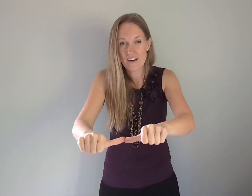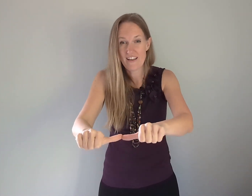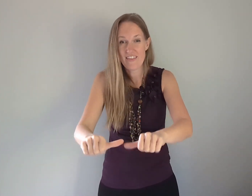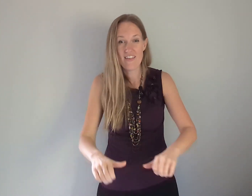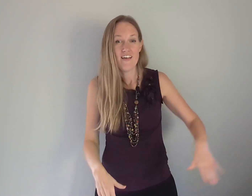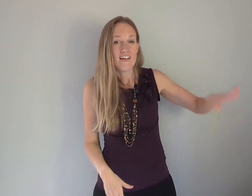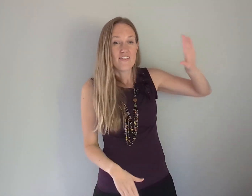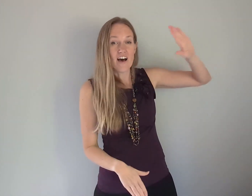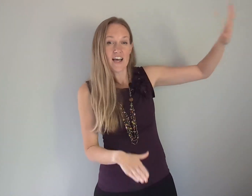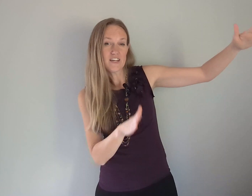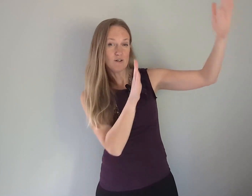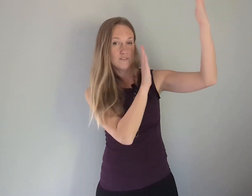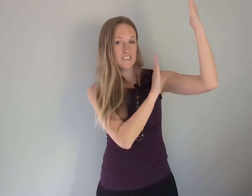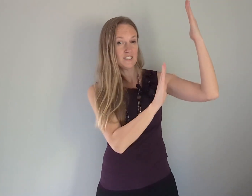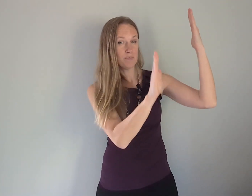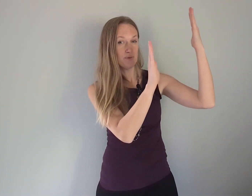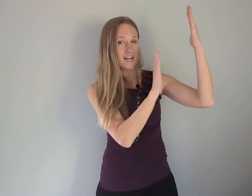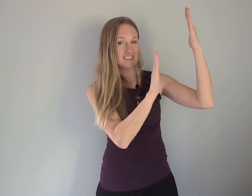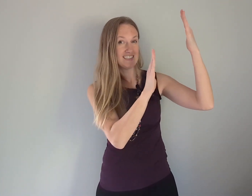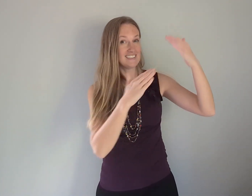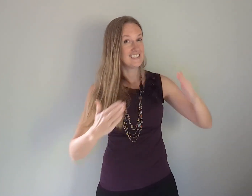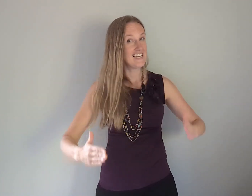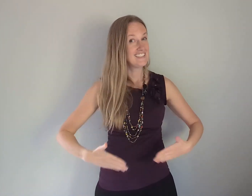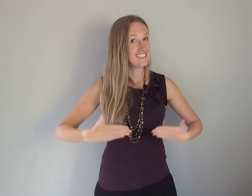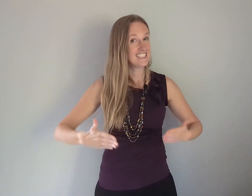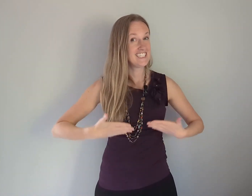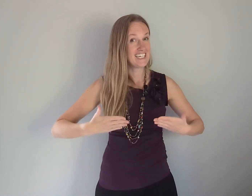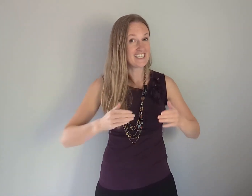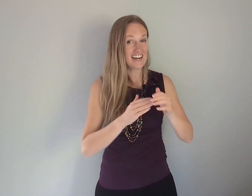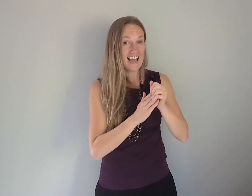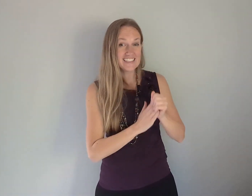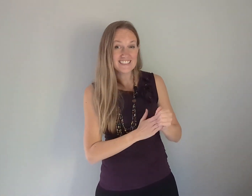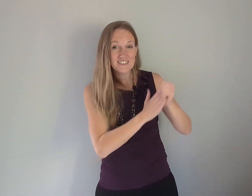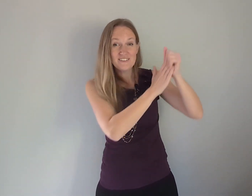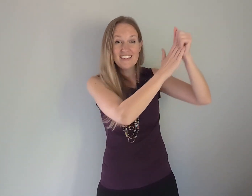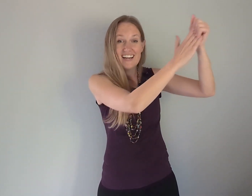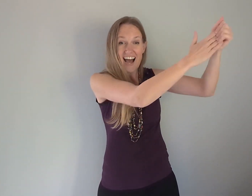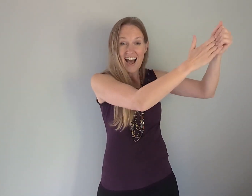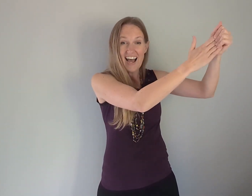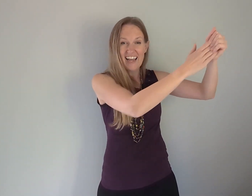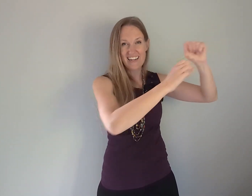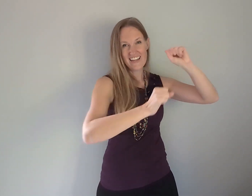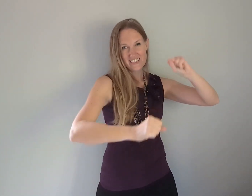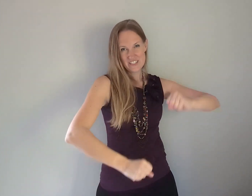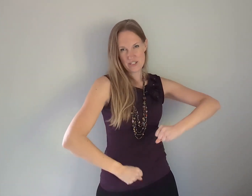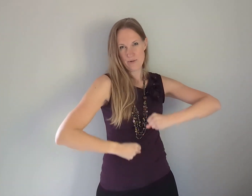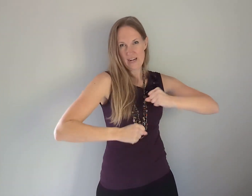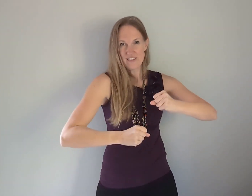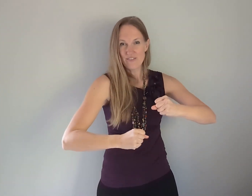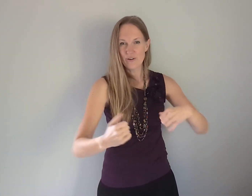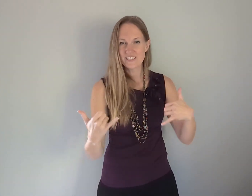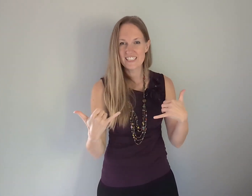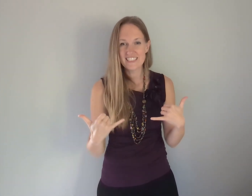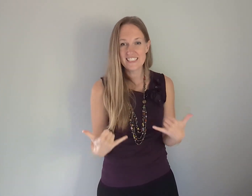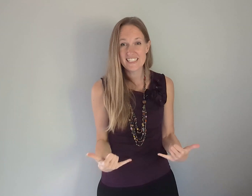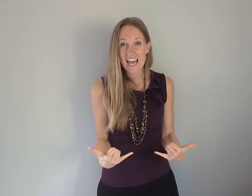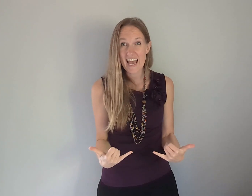endureth, thine own dear presence to cheer and to guide, strength for